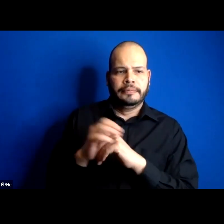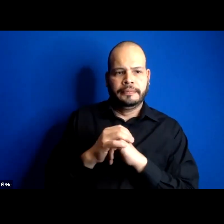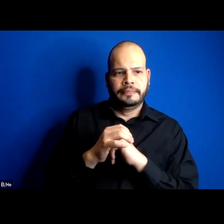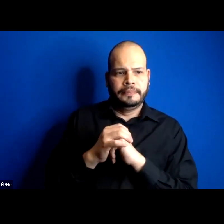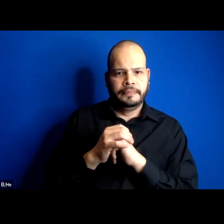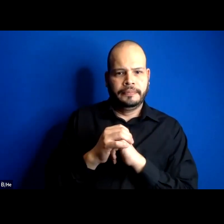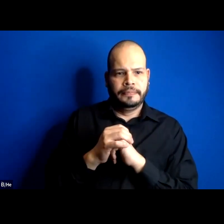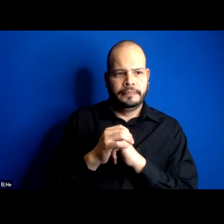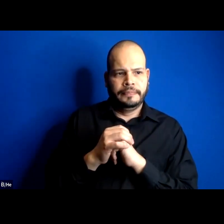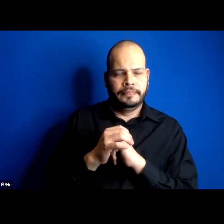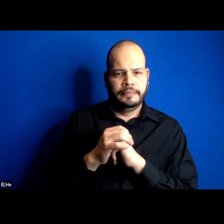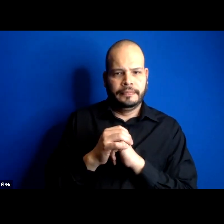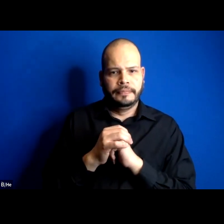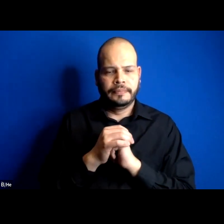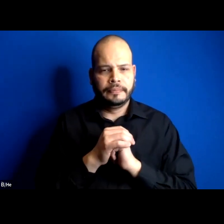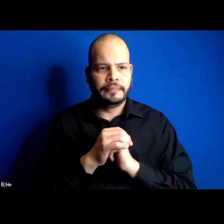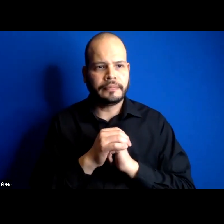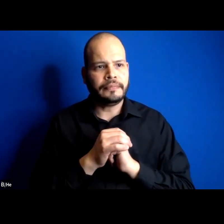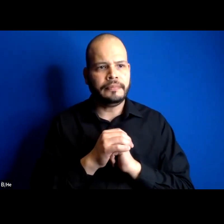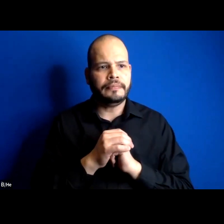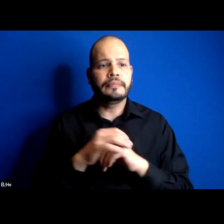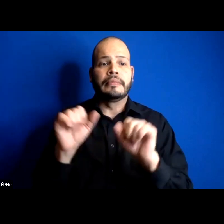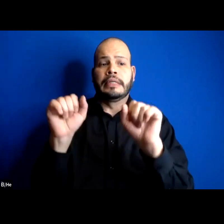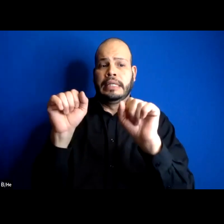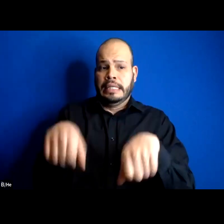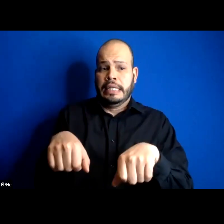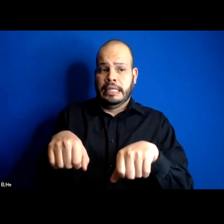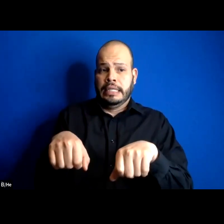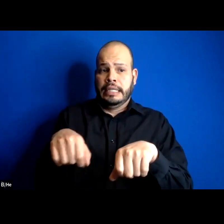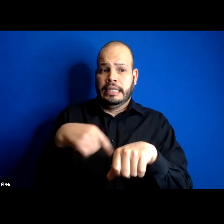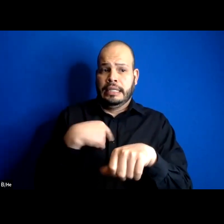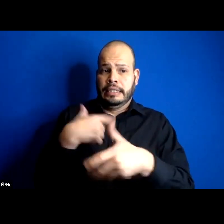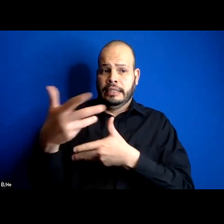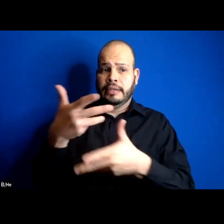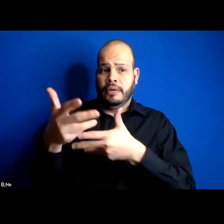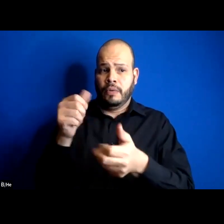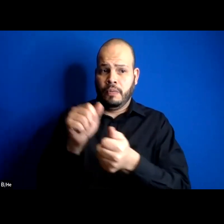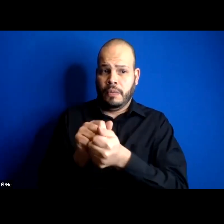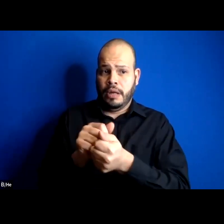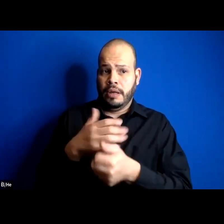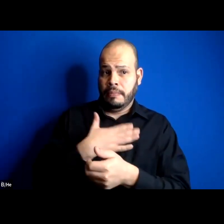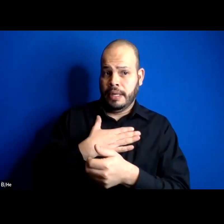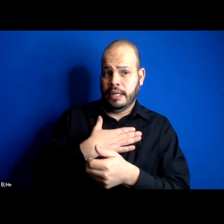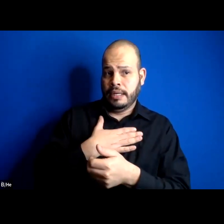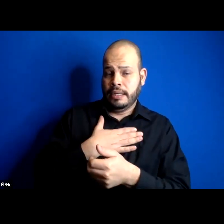Can I confer with my esteemed colleague, Tim, and ask if we need to take a vote on this?